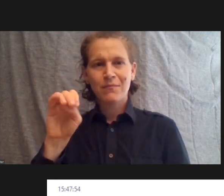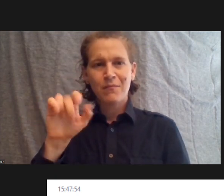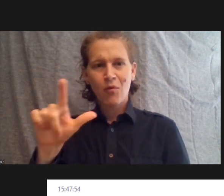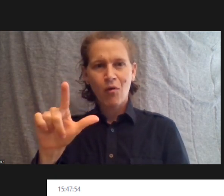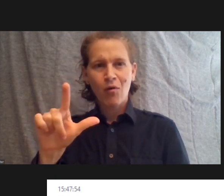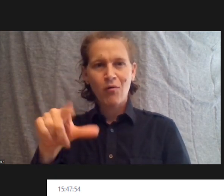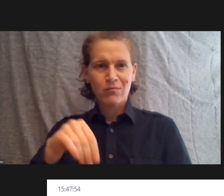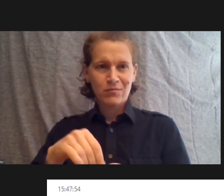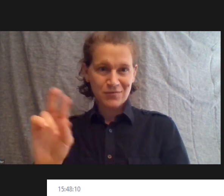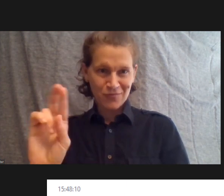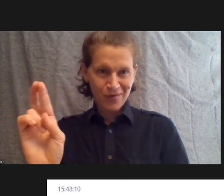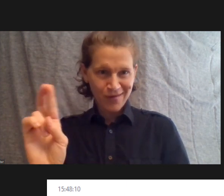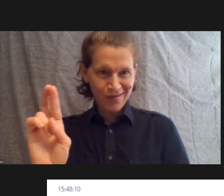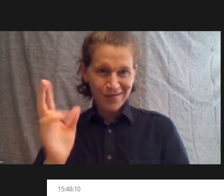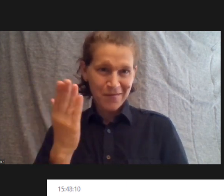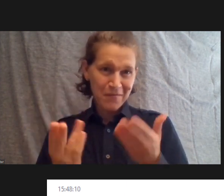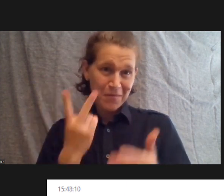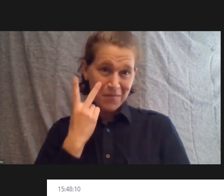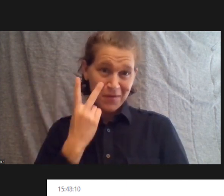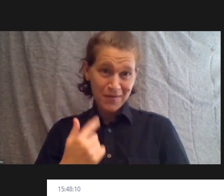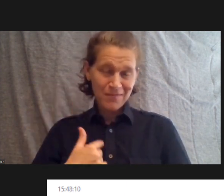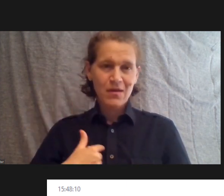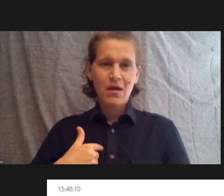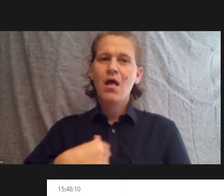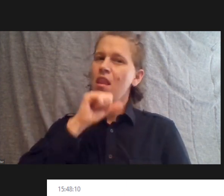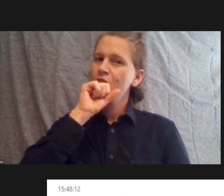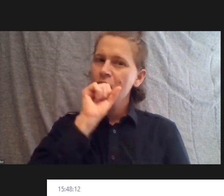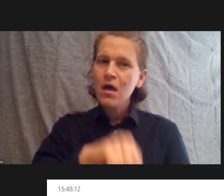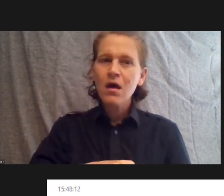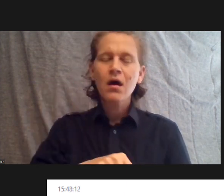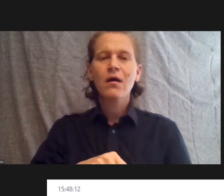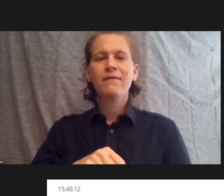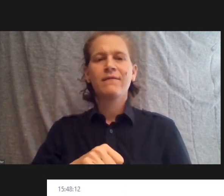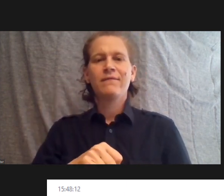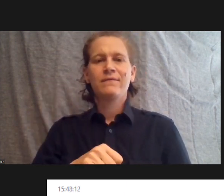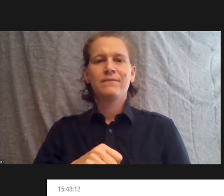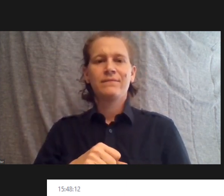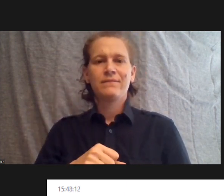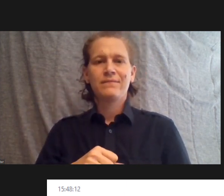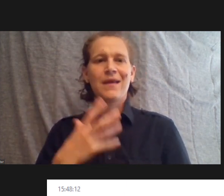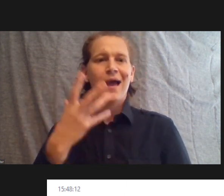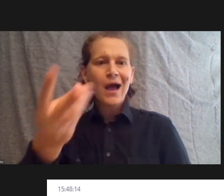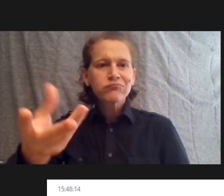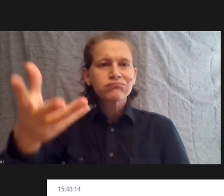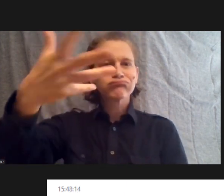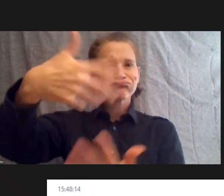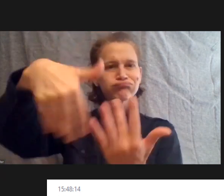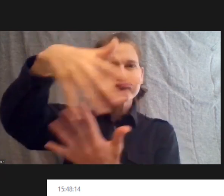just love to be social.